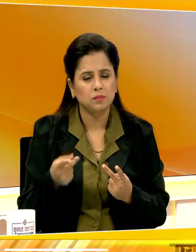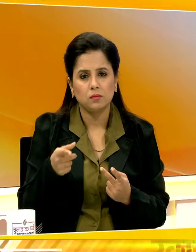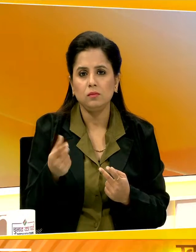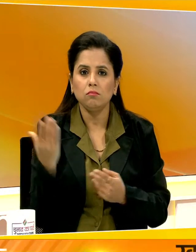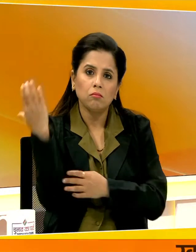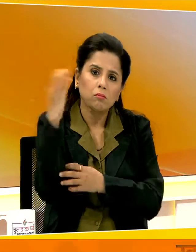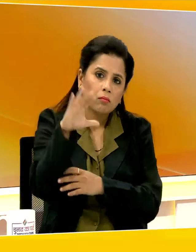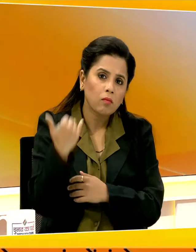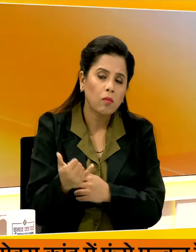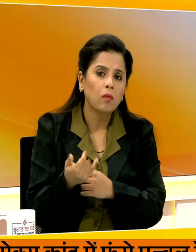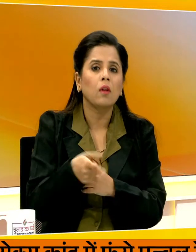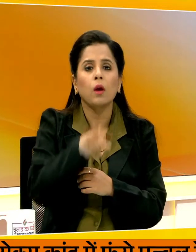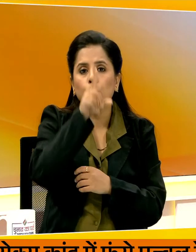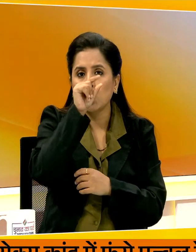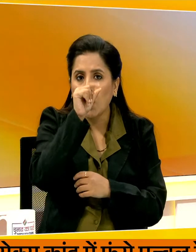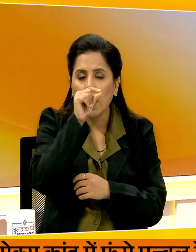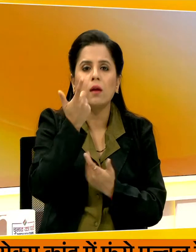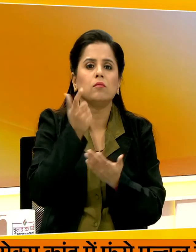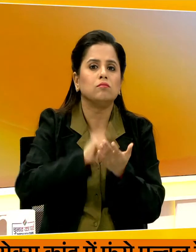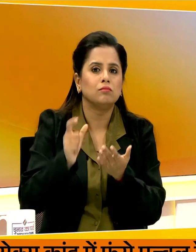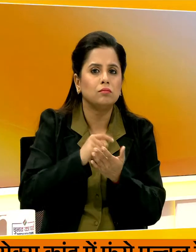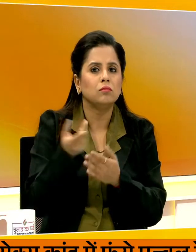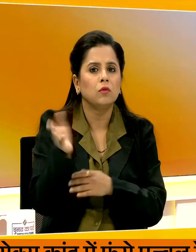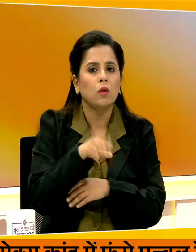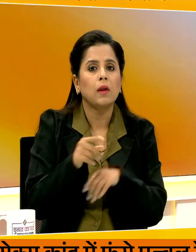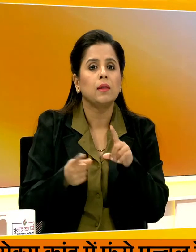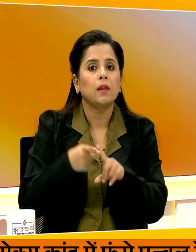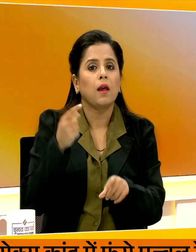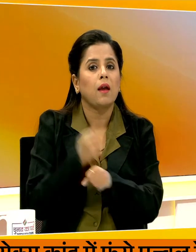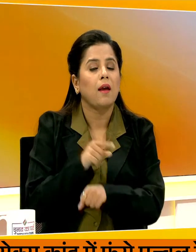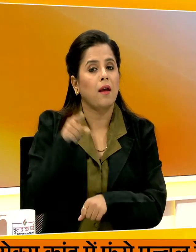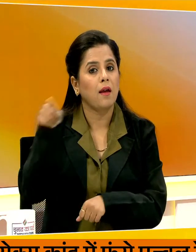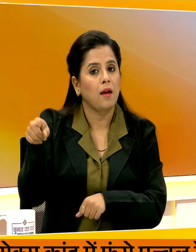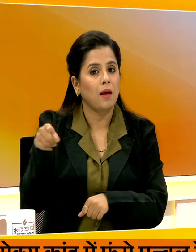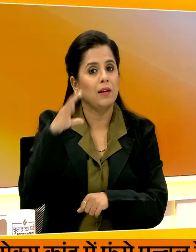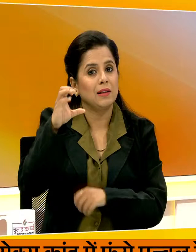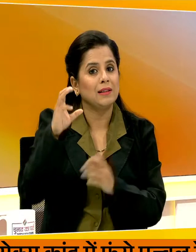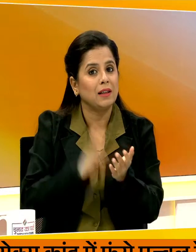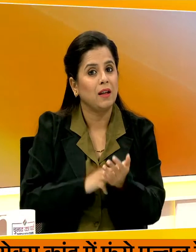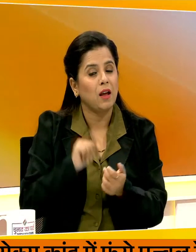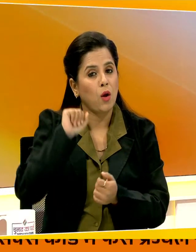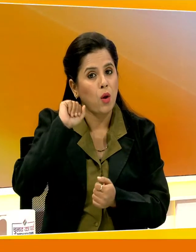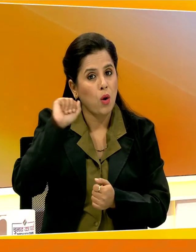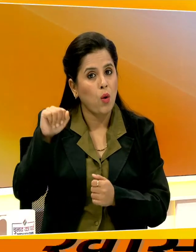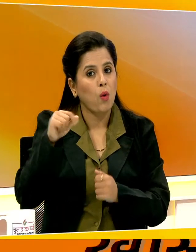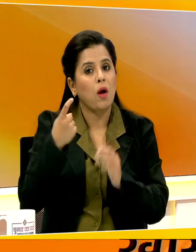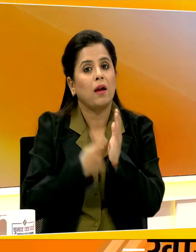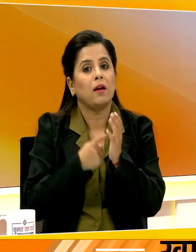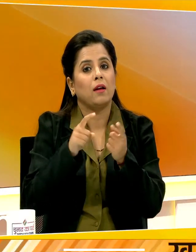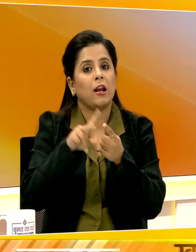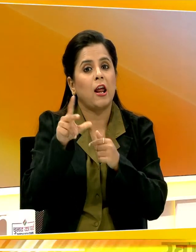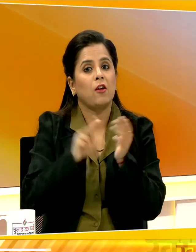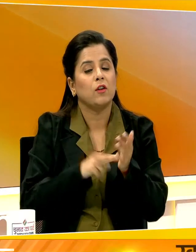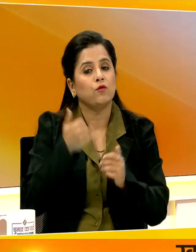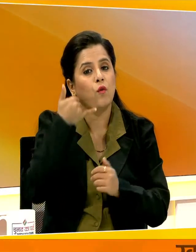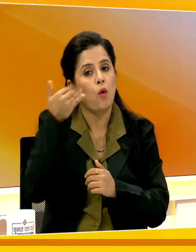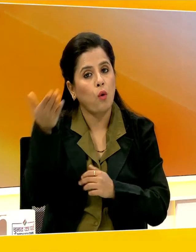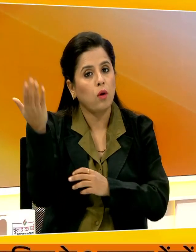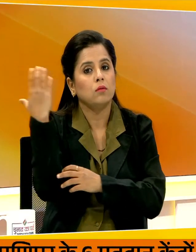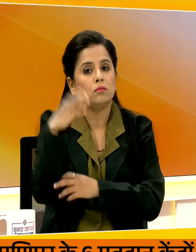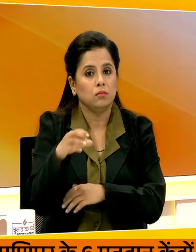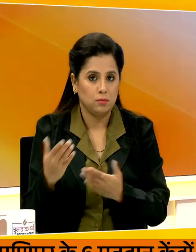uploaded in the social media from Telangana's Chief Minister Revanth Reddy's phone.